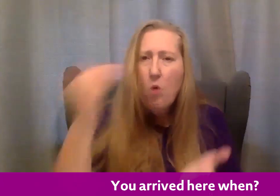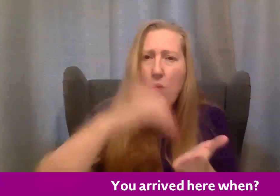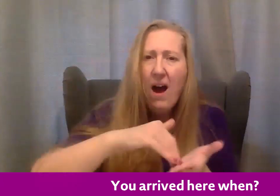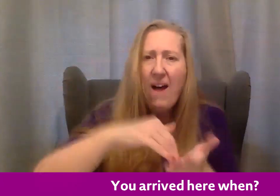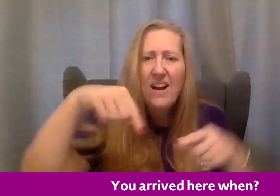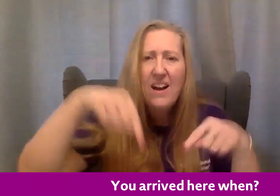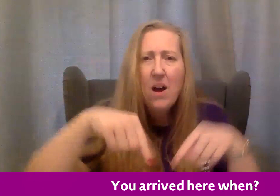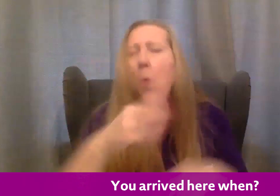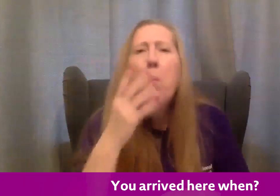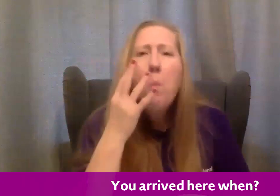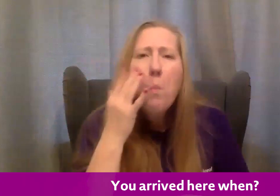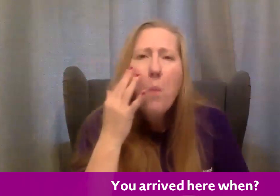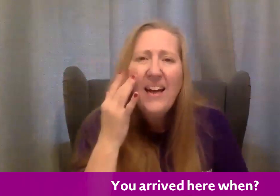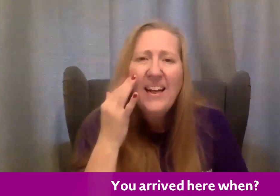You arrived here when?